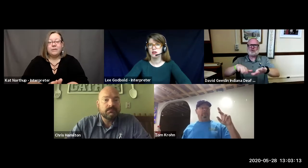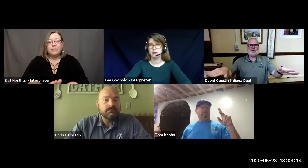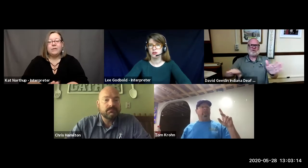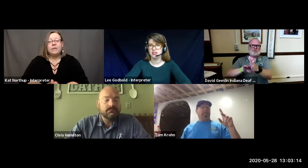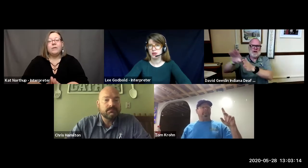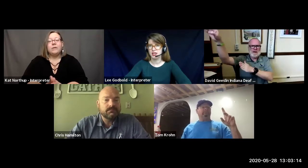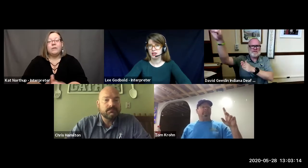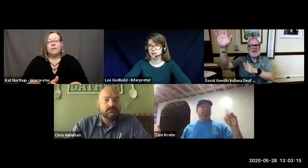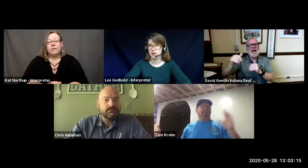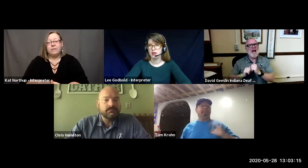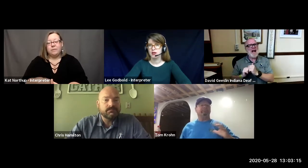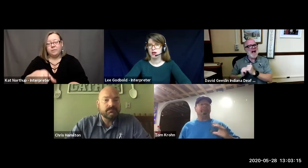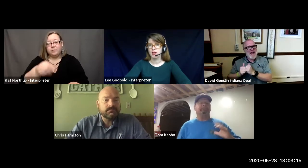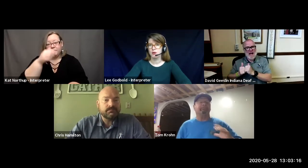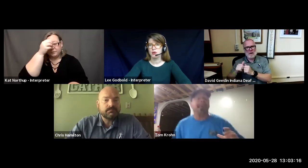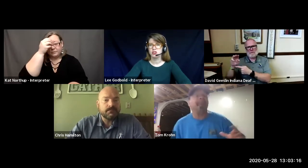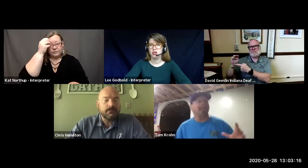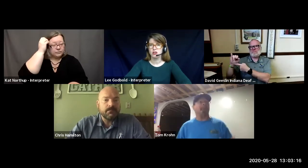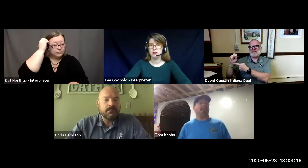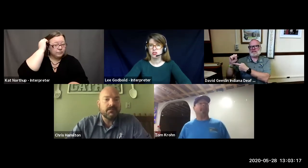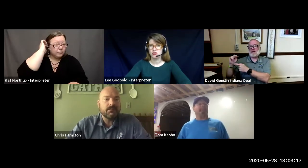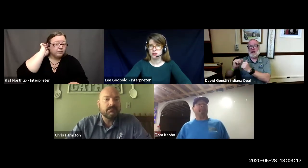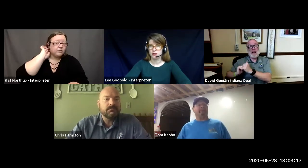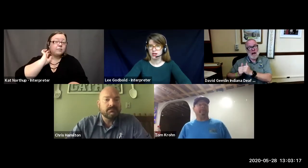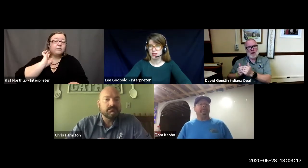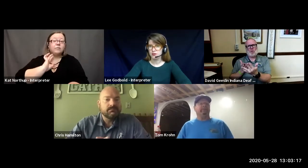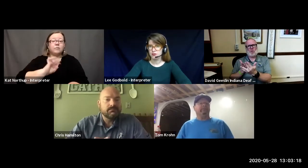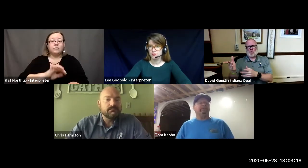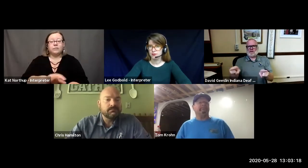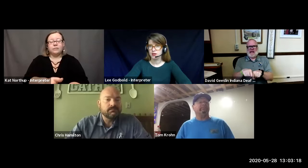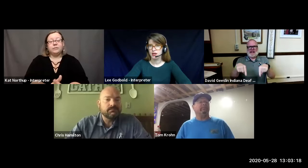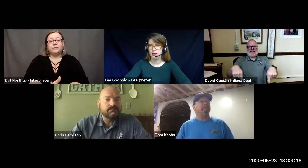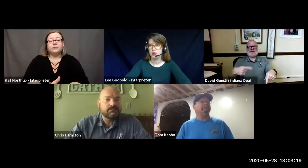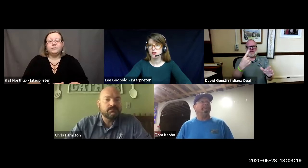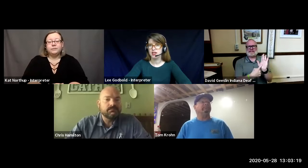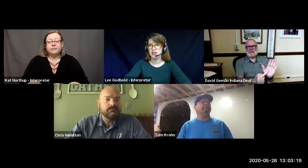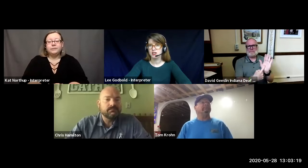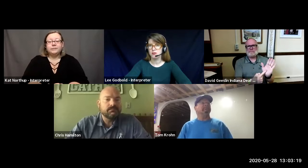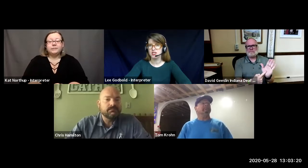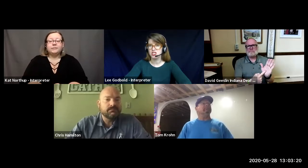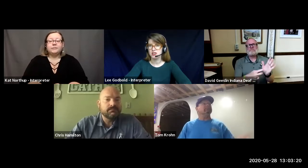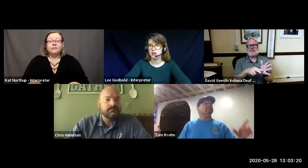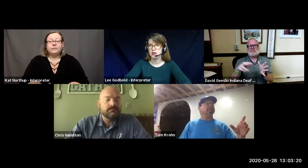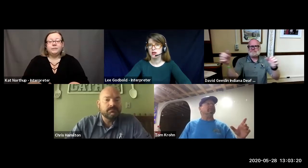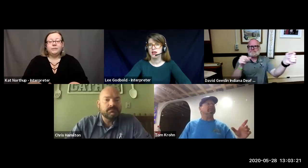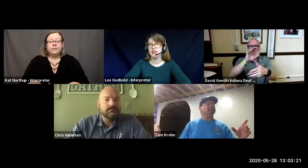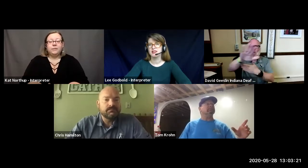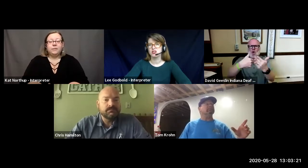They're participating. We want to ensure all of our children thrive. And part of that is our mission. And this is just